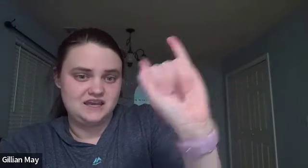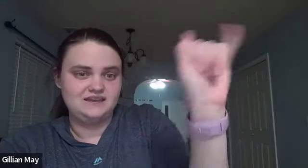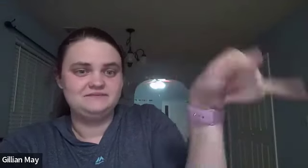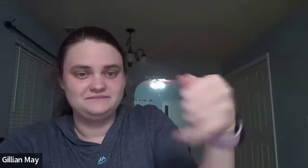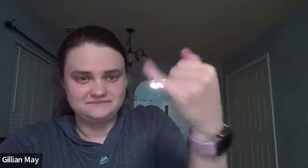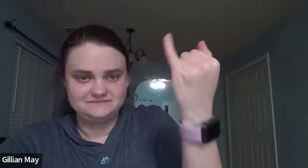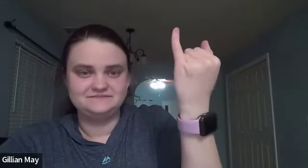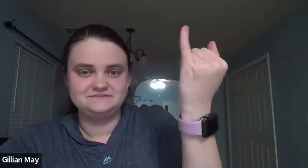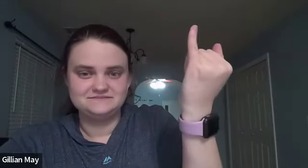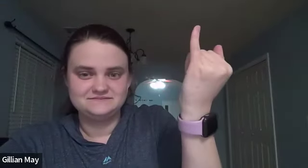J,